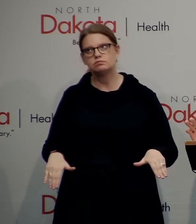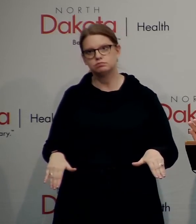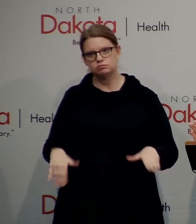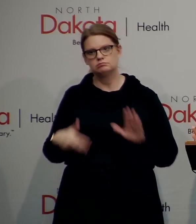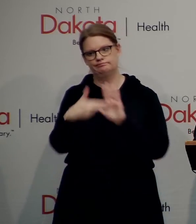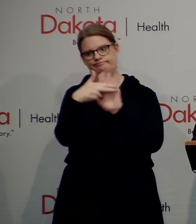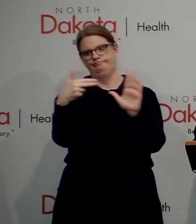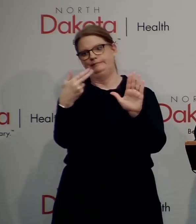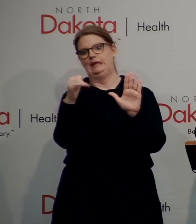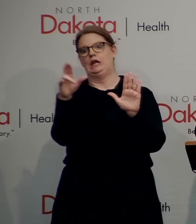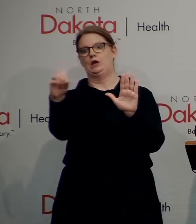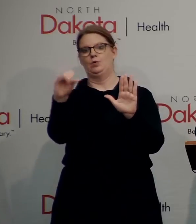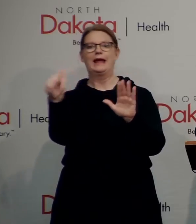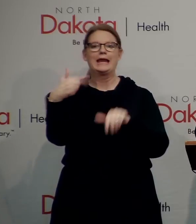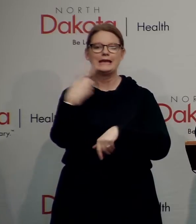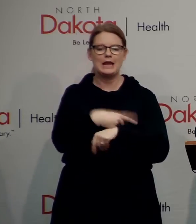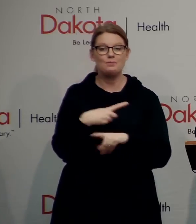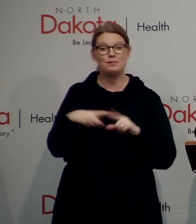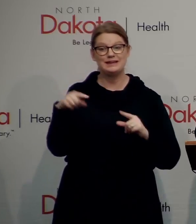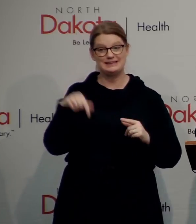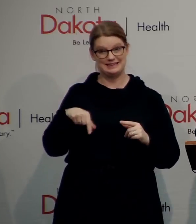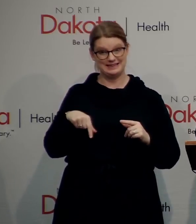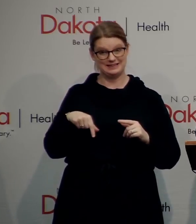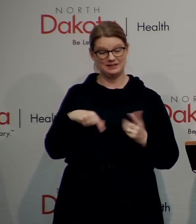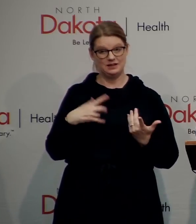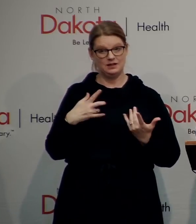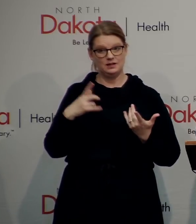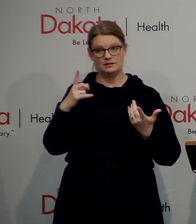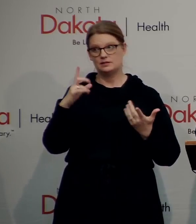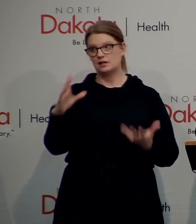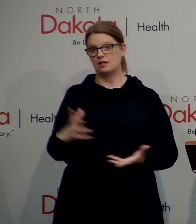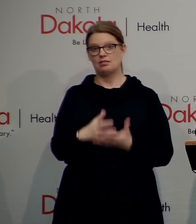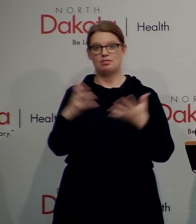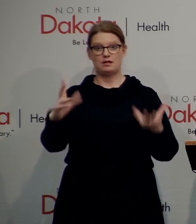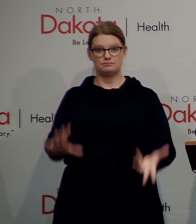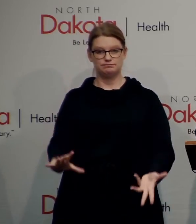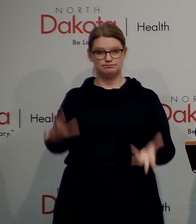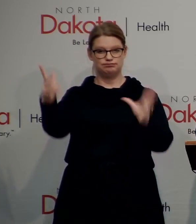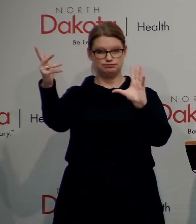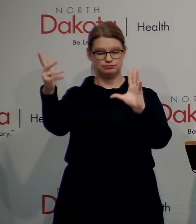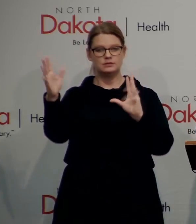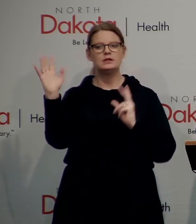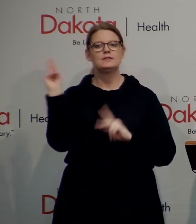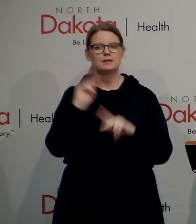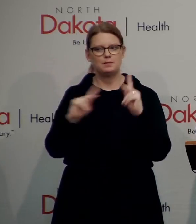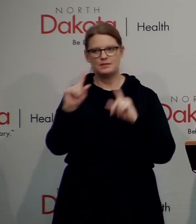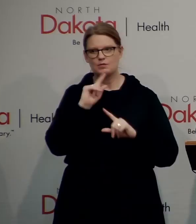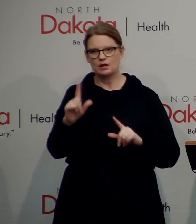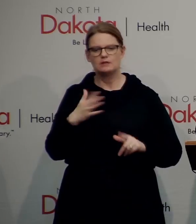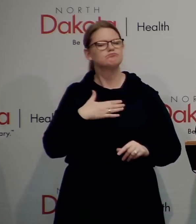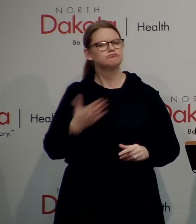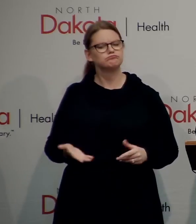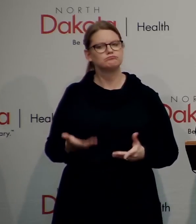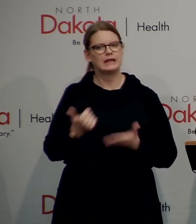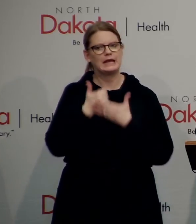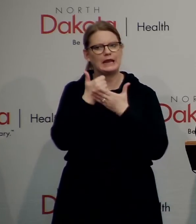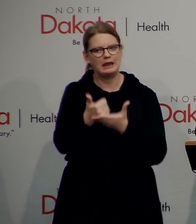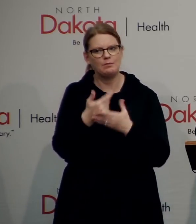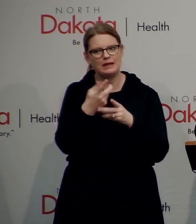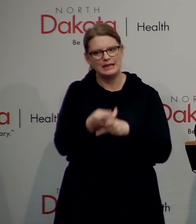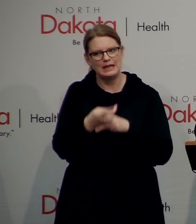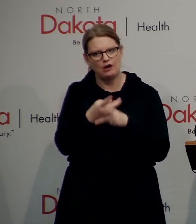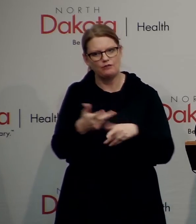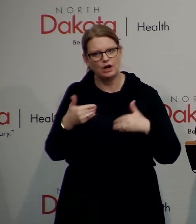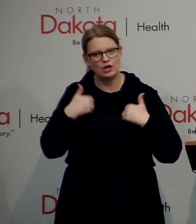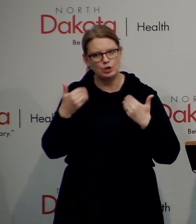considered a hero any day. But in this time of tremendous disruption, the people that are stepping up and helping care for our